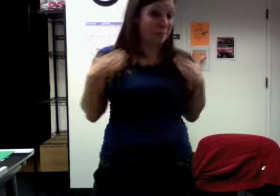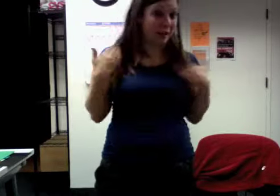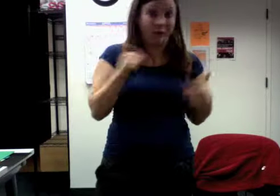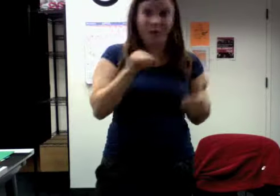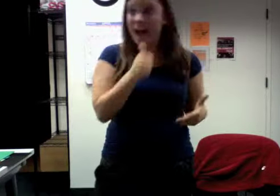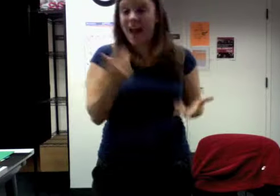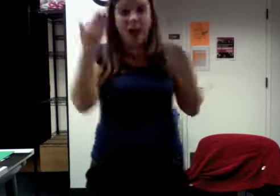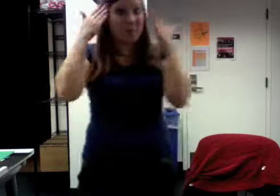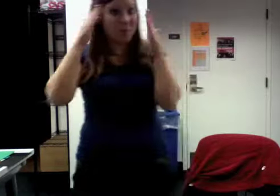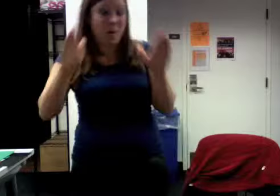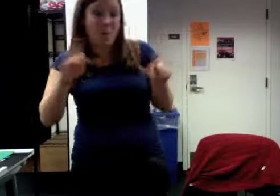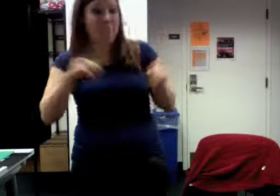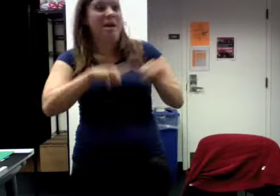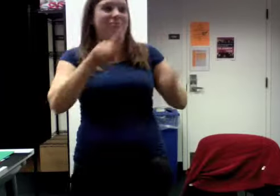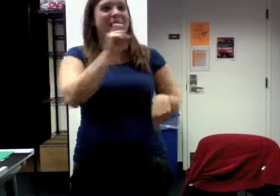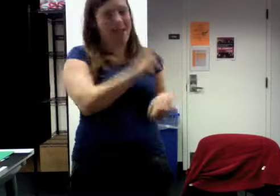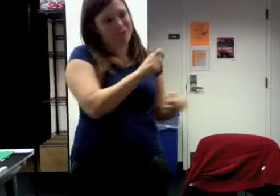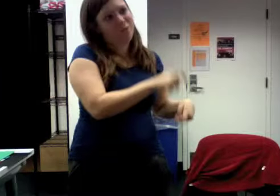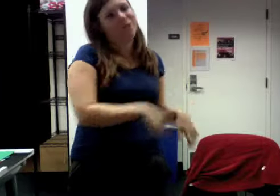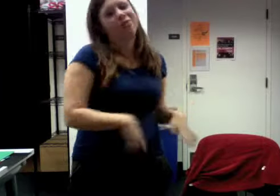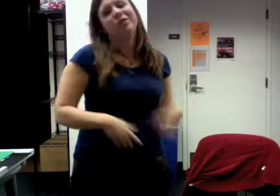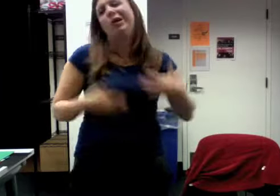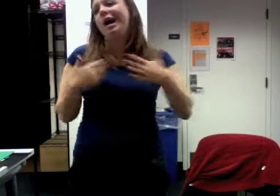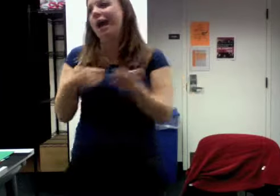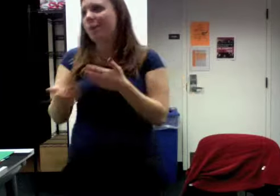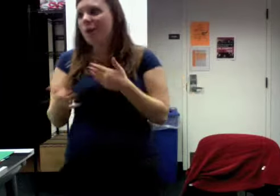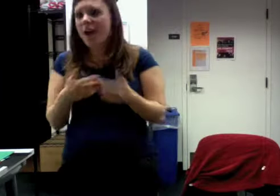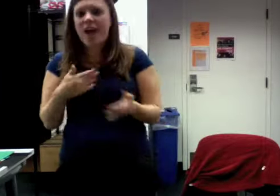is one Numbskull tale. Can you think of any others?